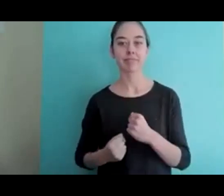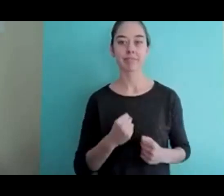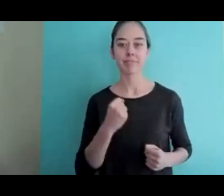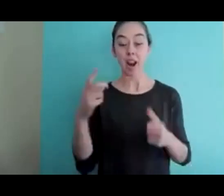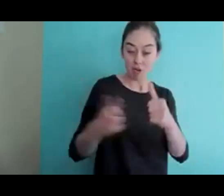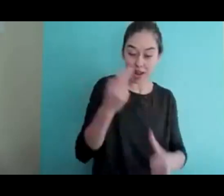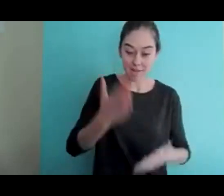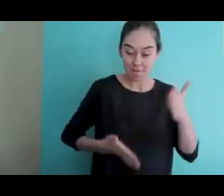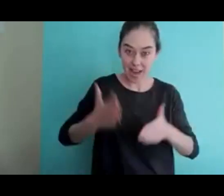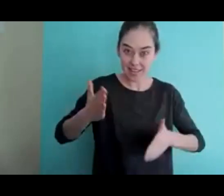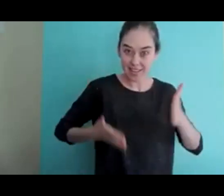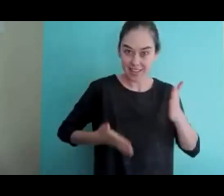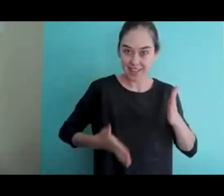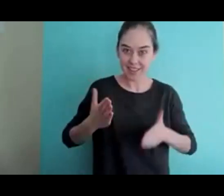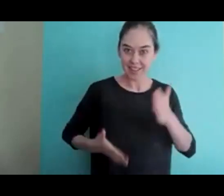go!